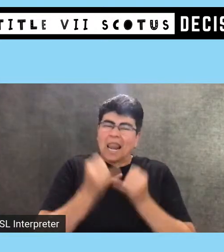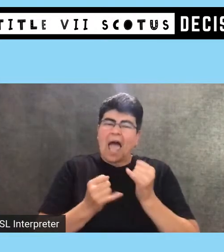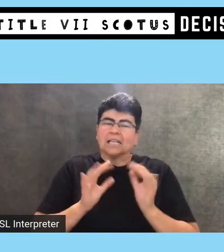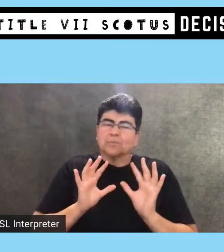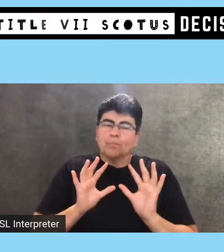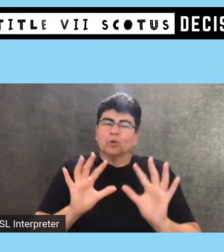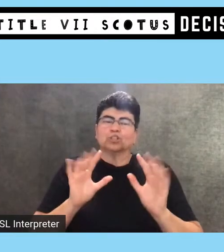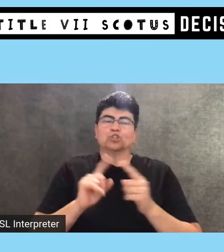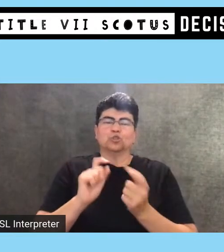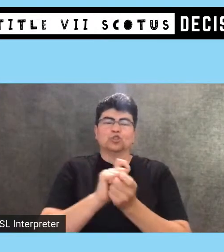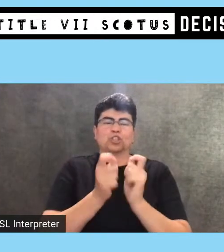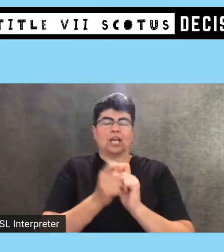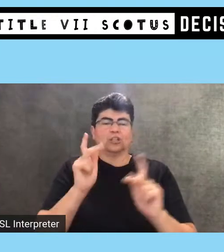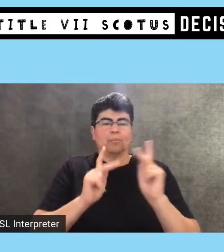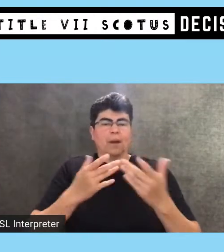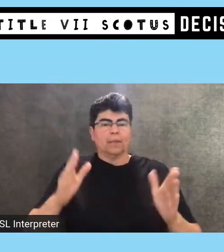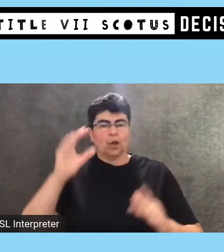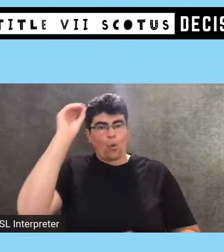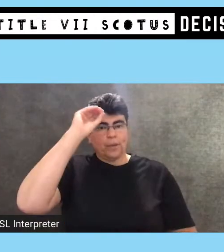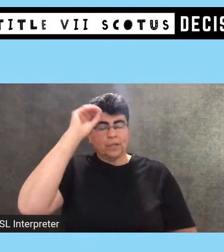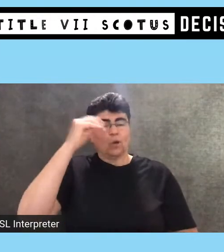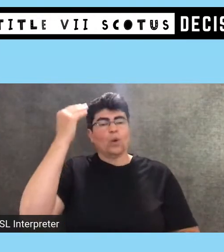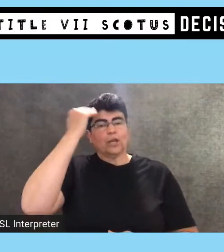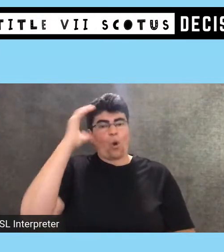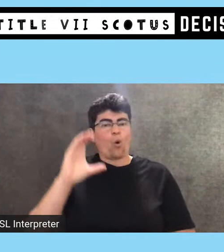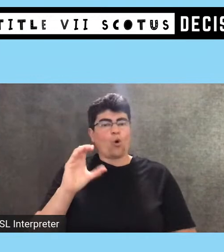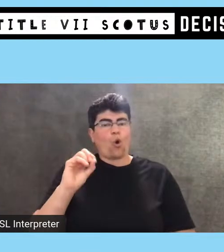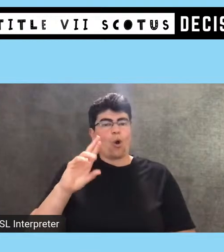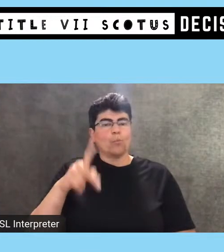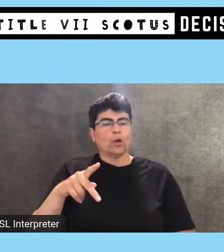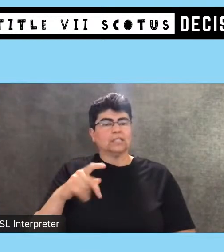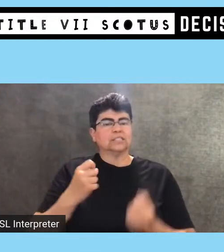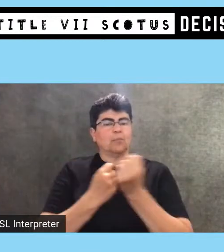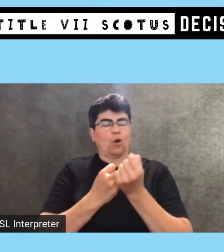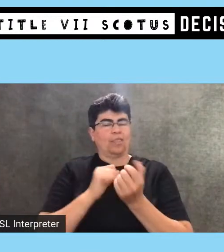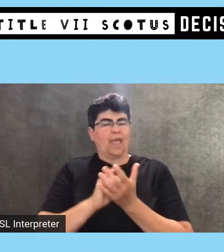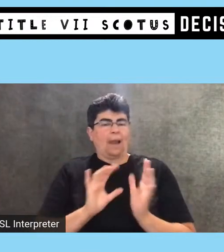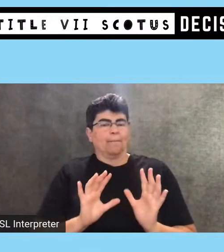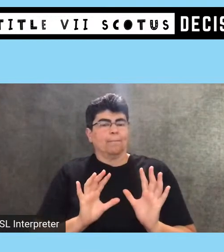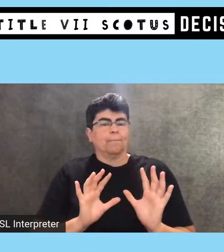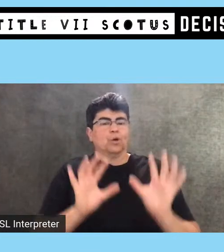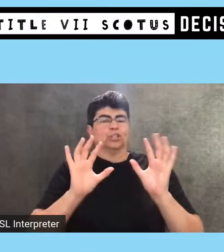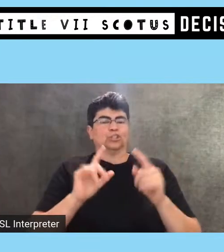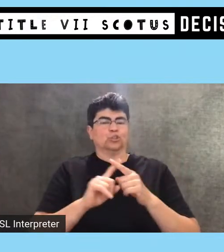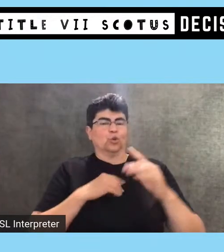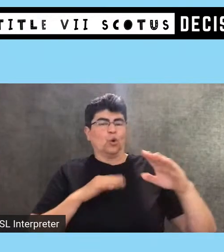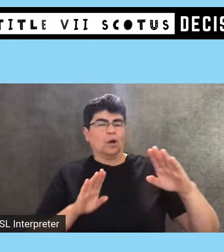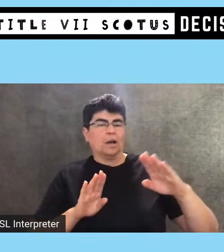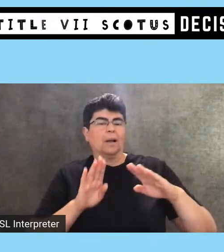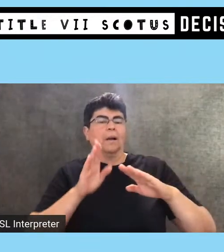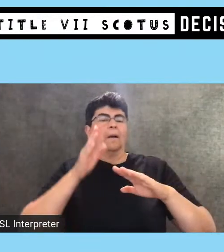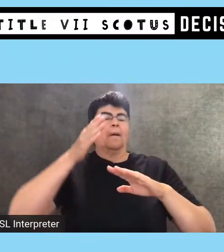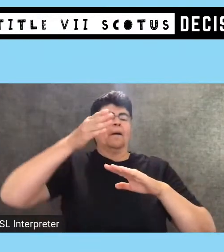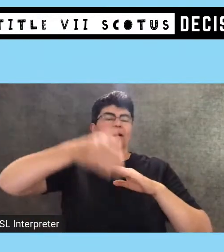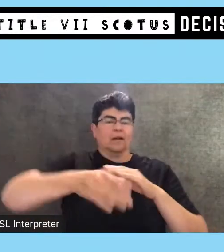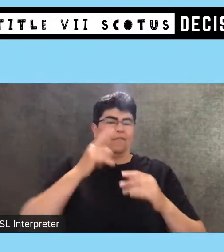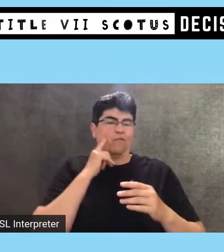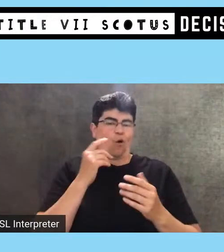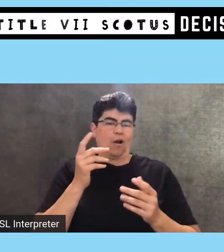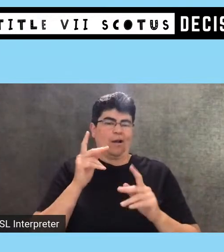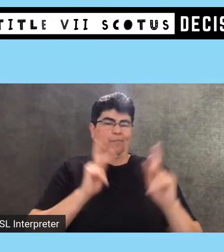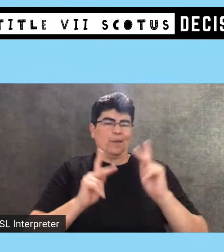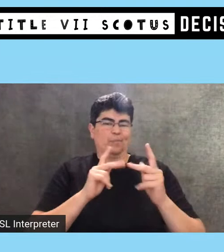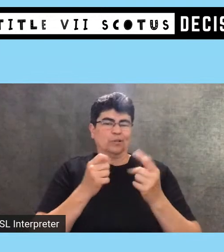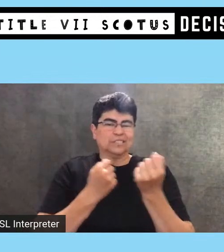opinion. We know that corporate support is that little push that gets us over the hill of public support,